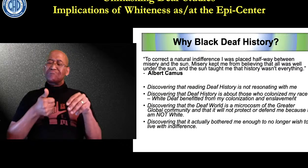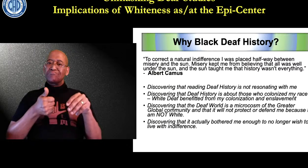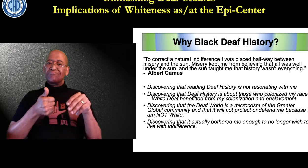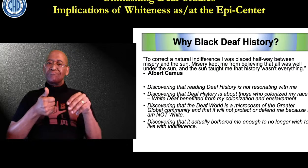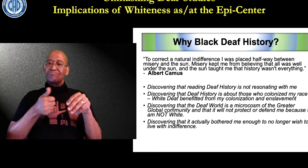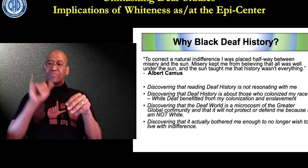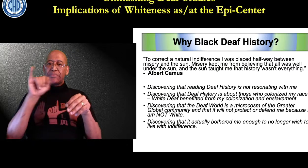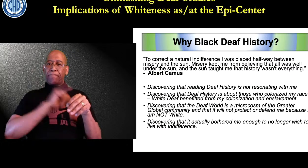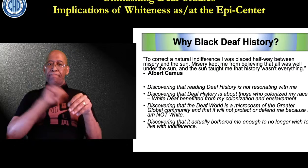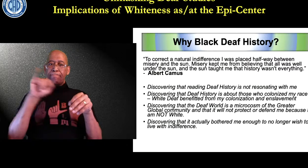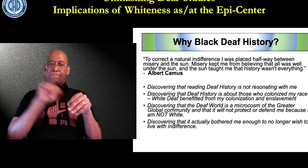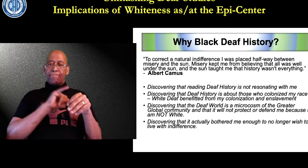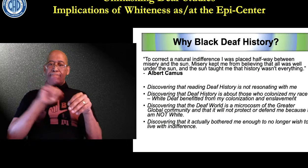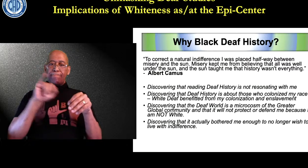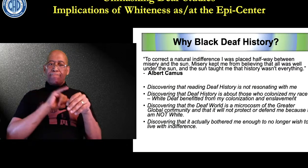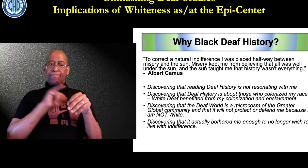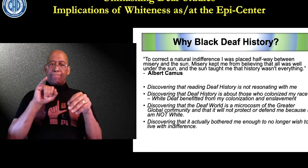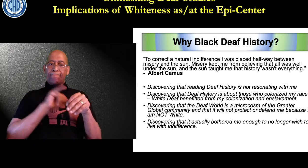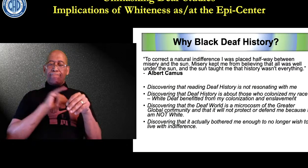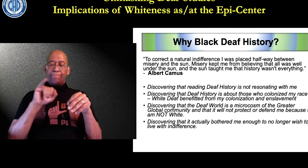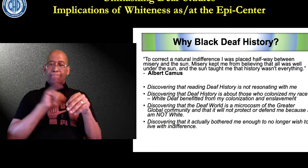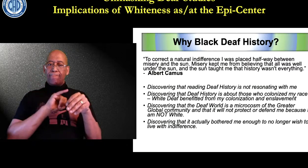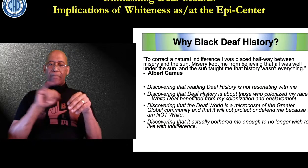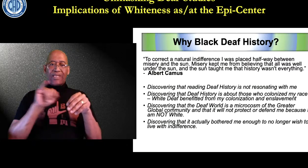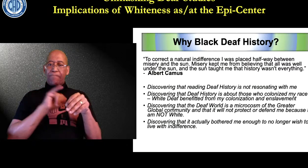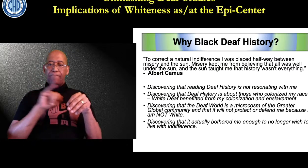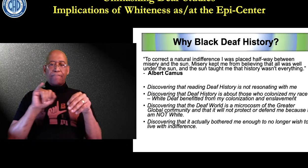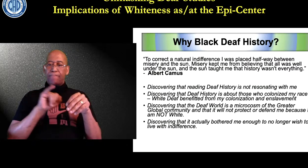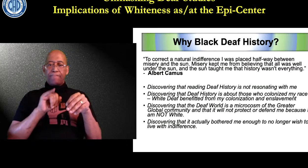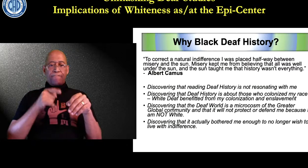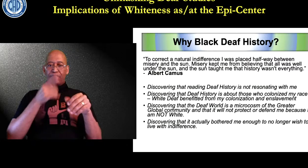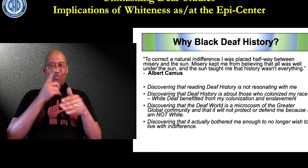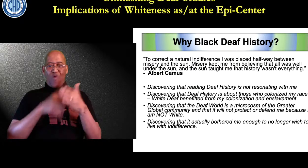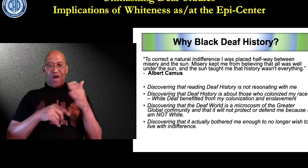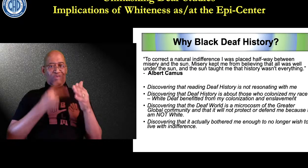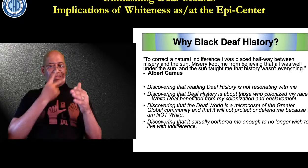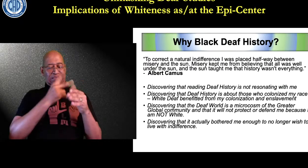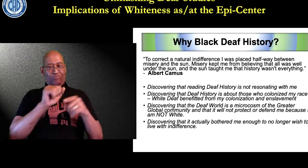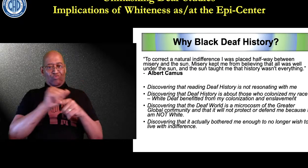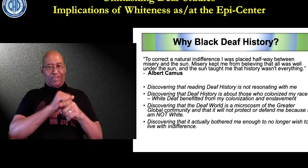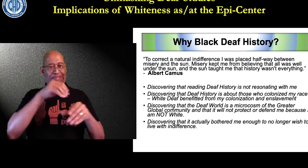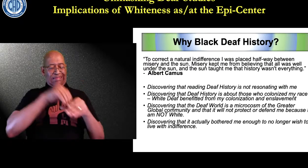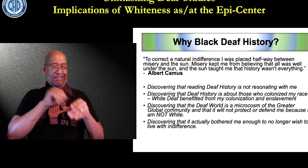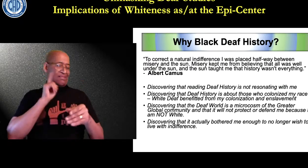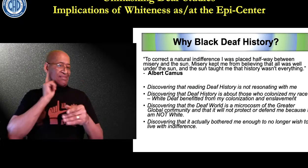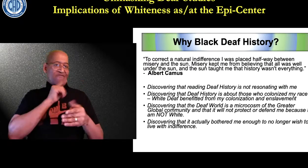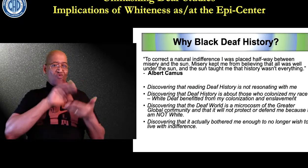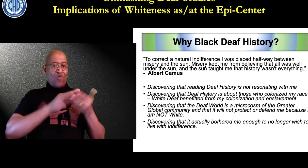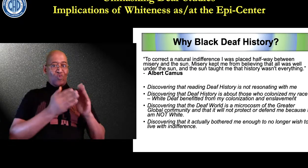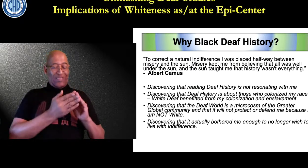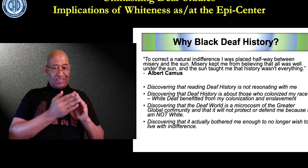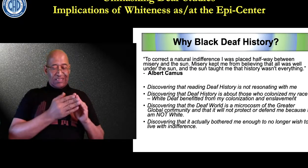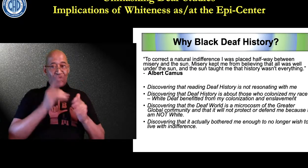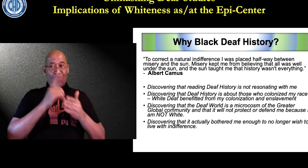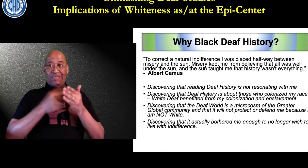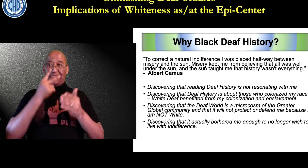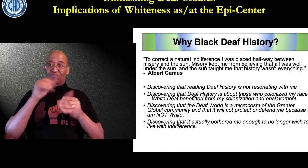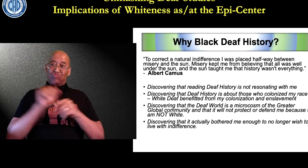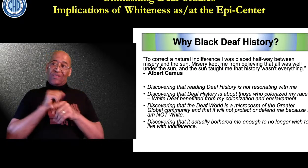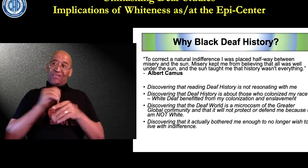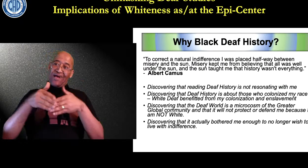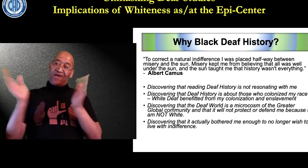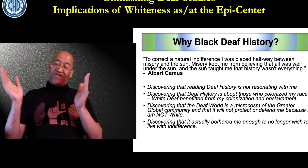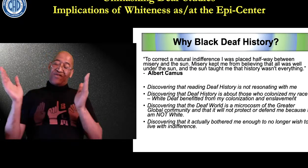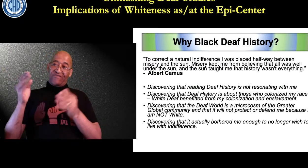So you take that small part, is it different from the worldview? No. It thinks the same